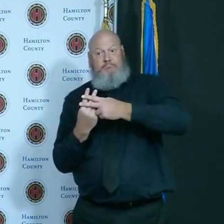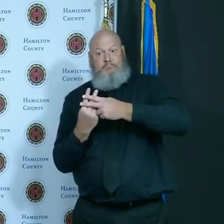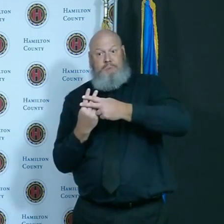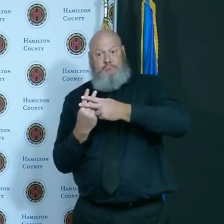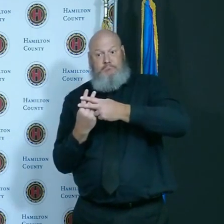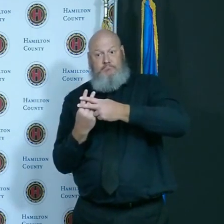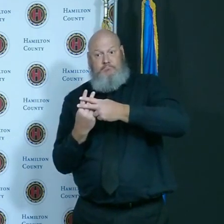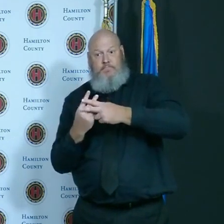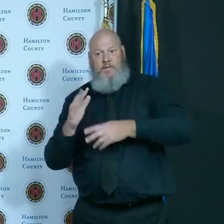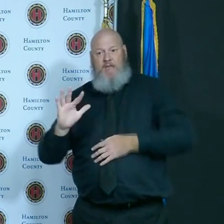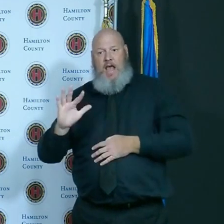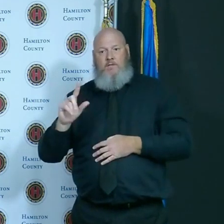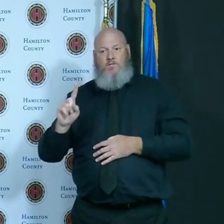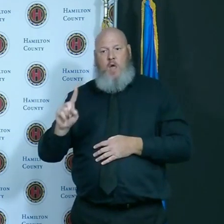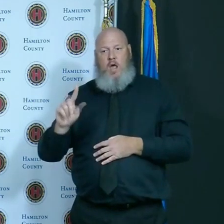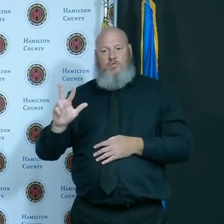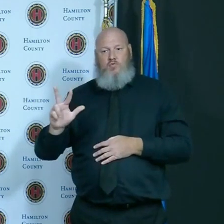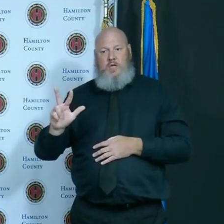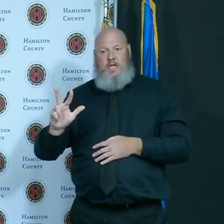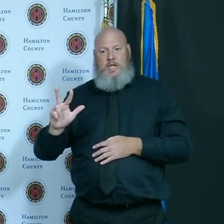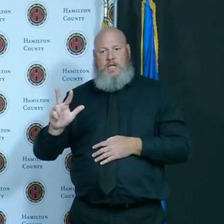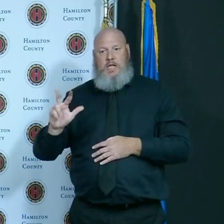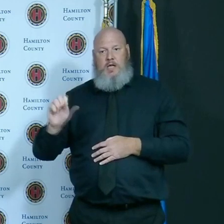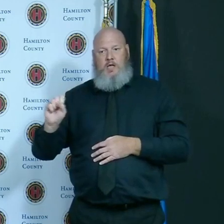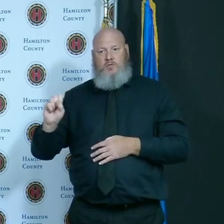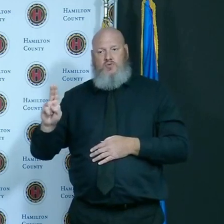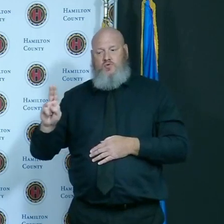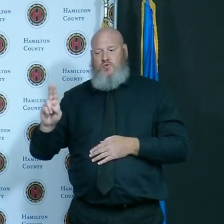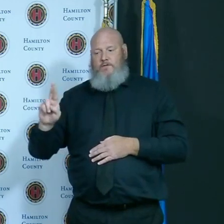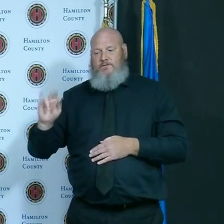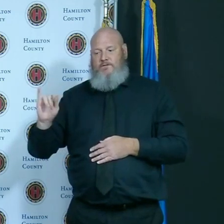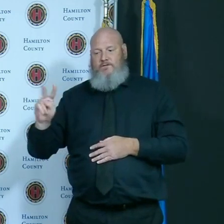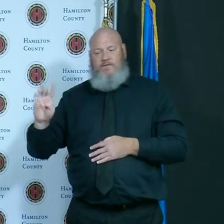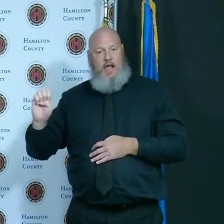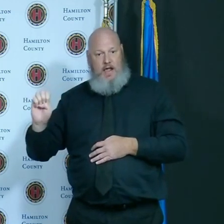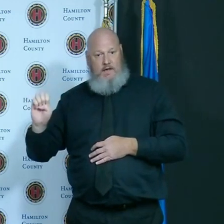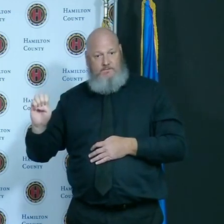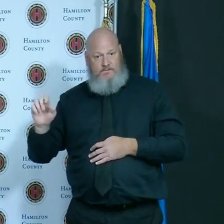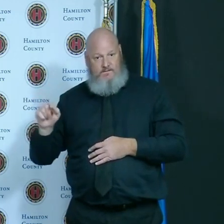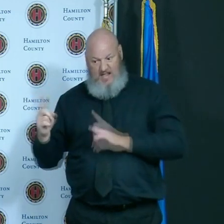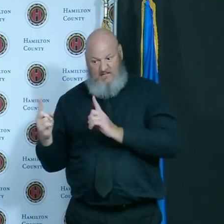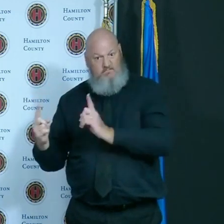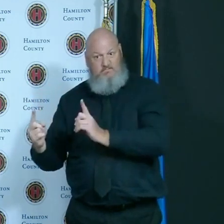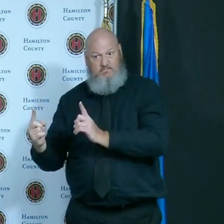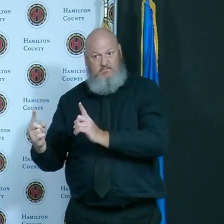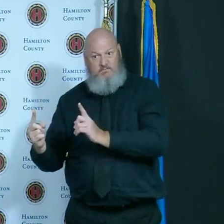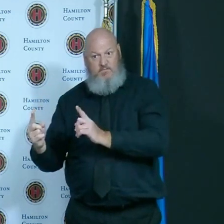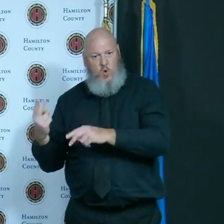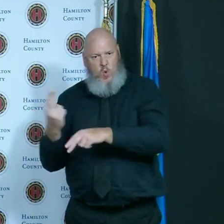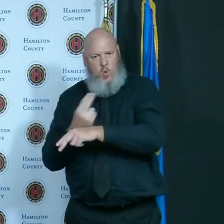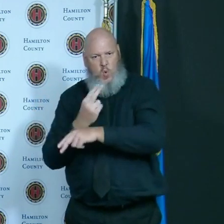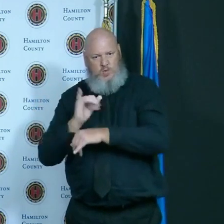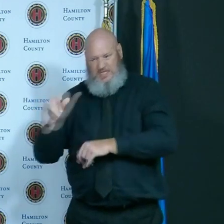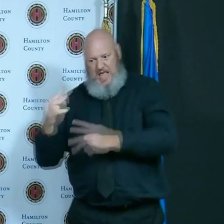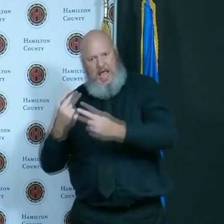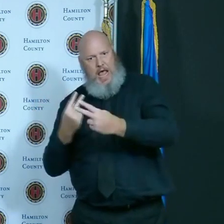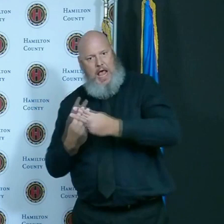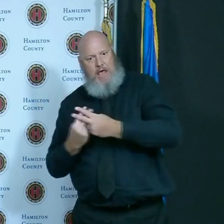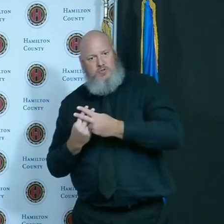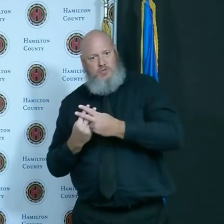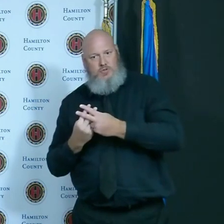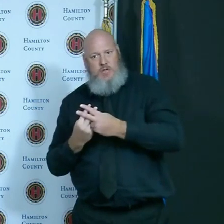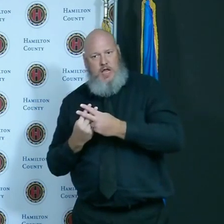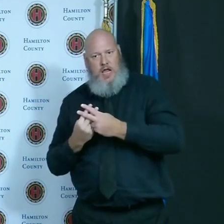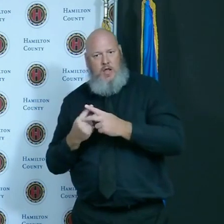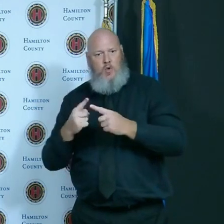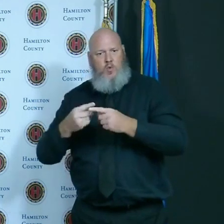513survive, a medium for you to utilize to express yourself. So I invite young Hamilton